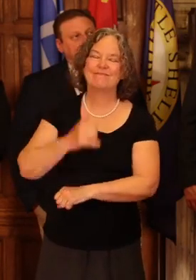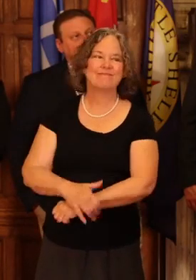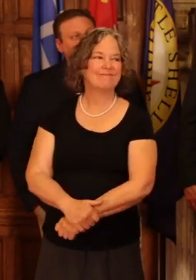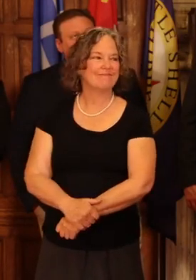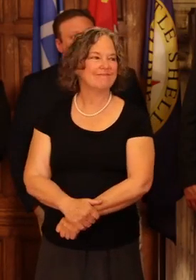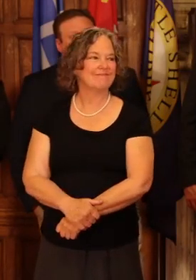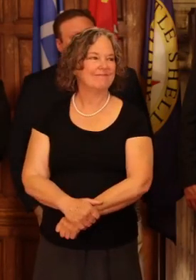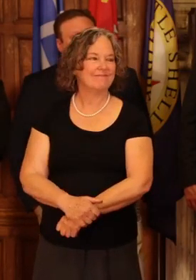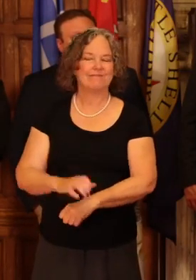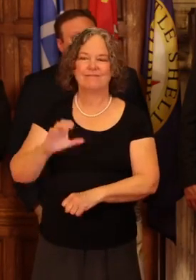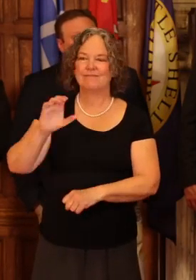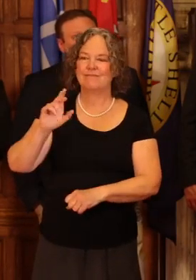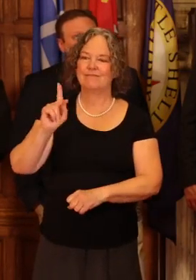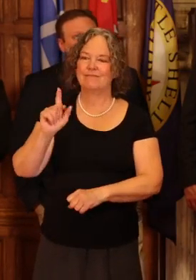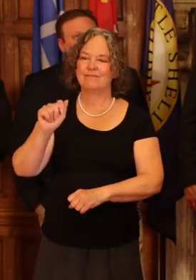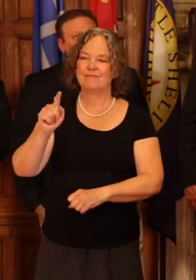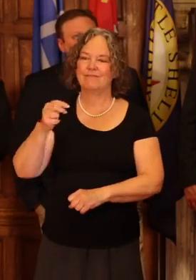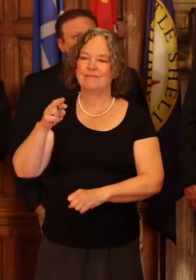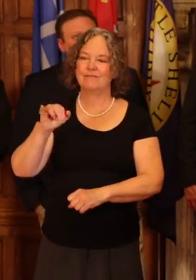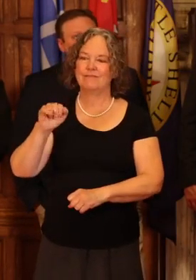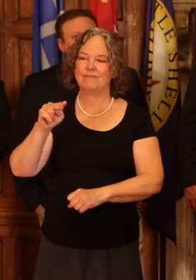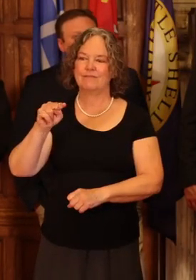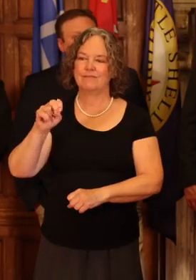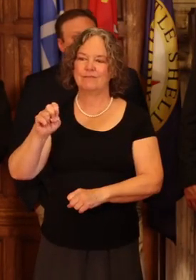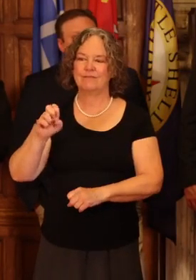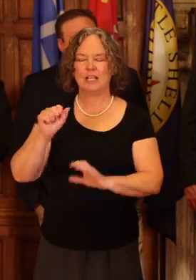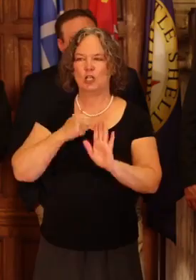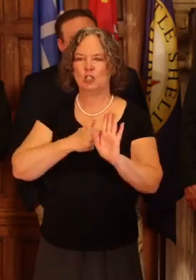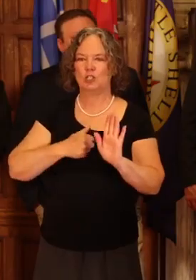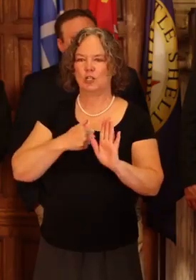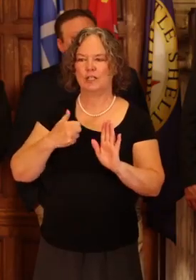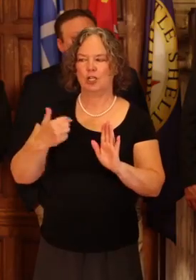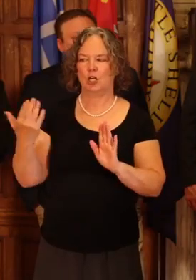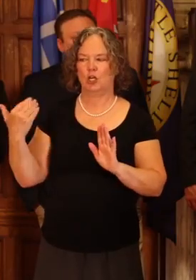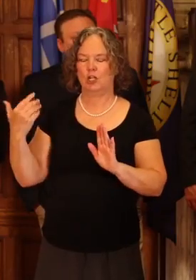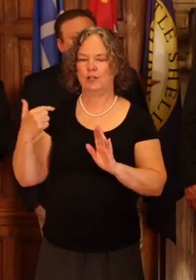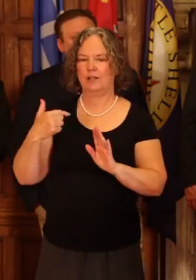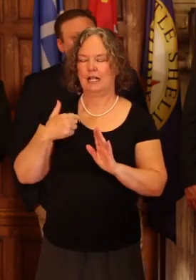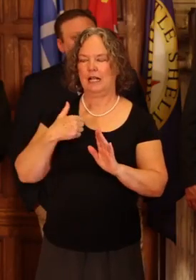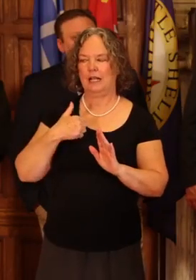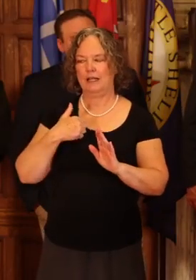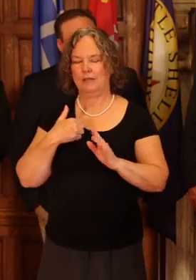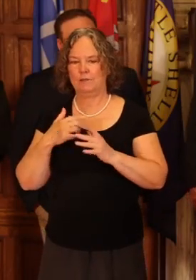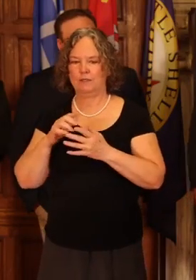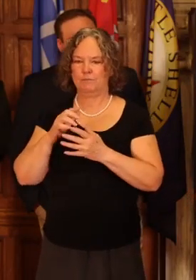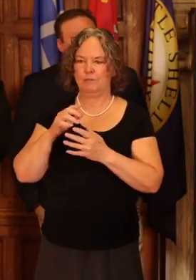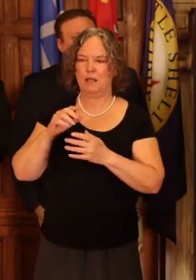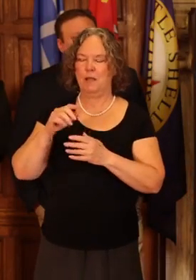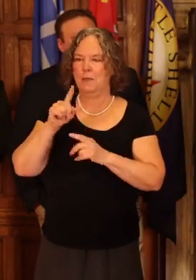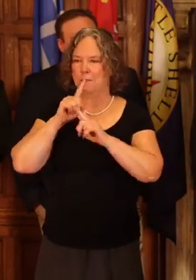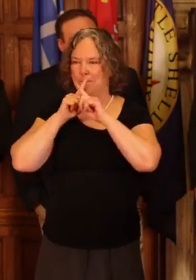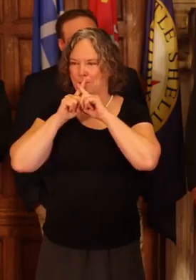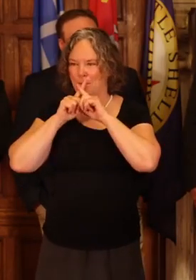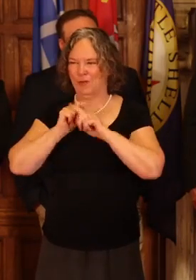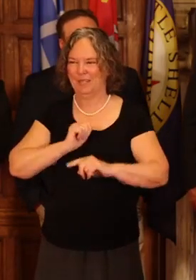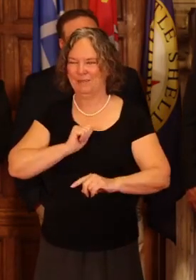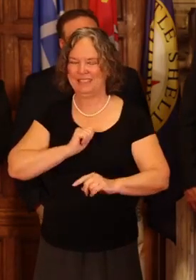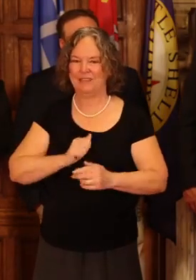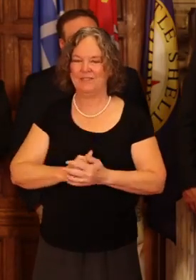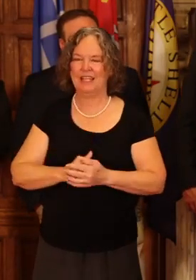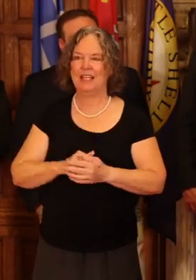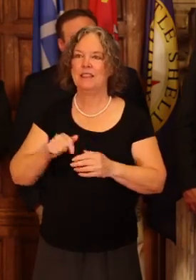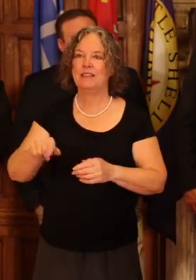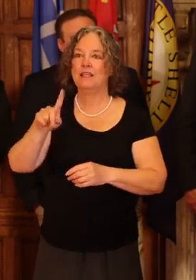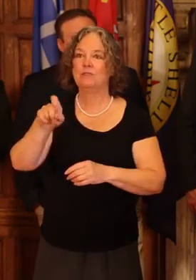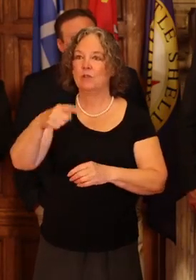Good deal. This is Catherine Houghton with Kaiser Healthcare. Sorry about that earlier. You think I would realize when I muted myself. But this question